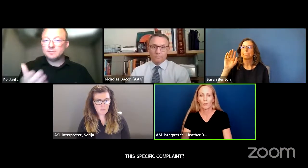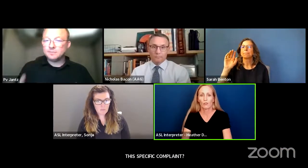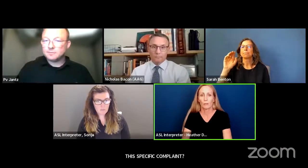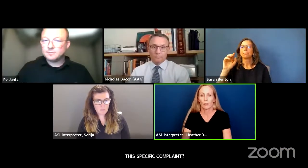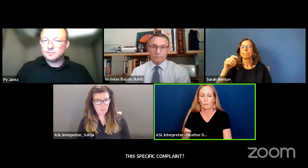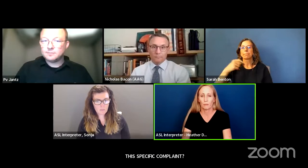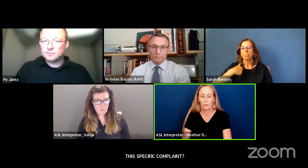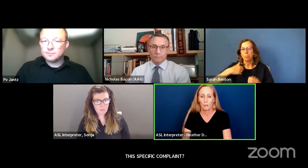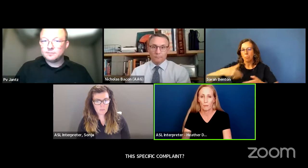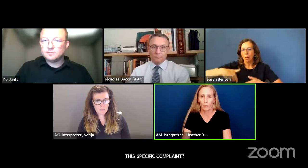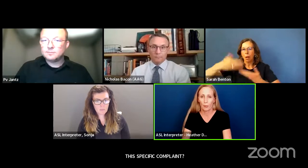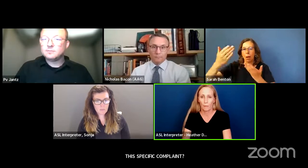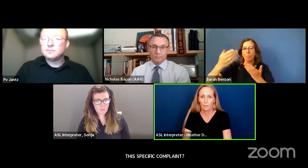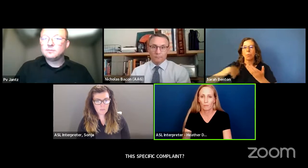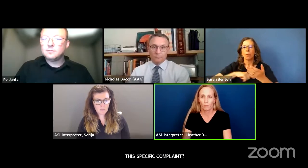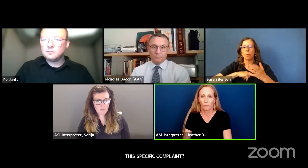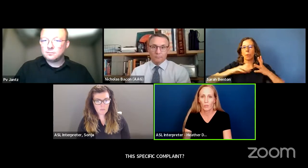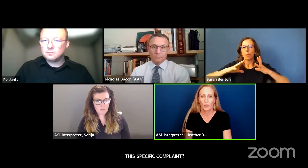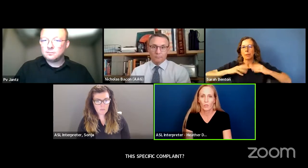Commissioner Benton.